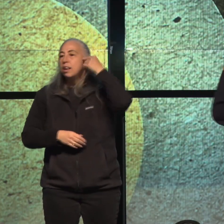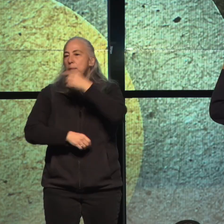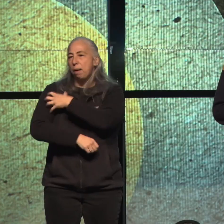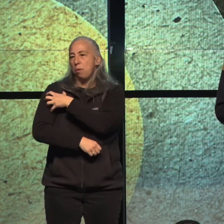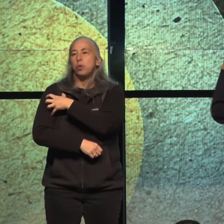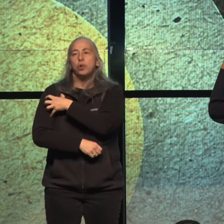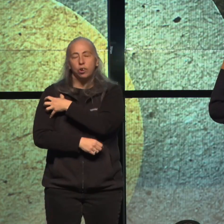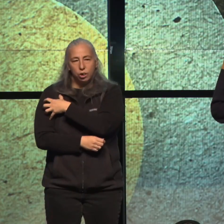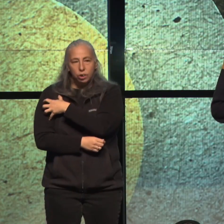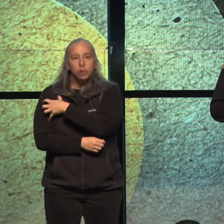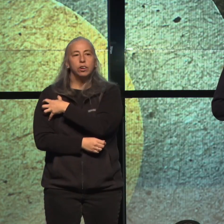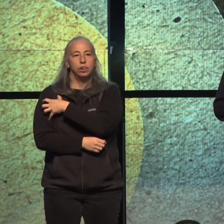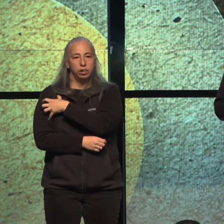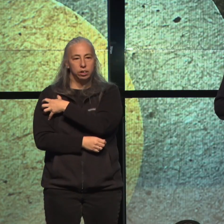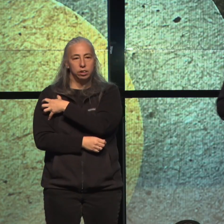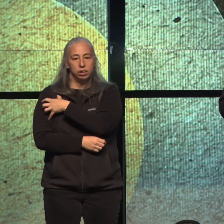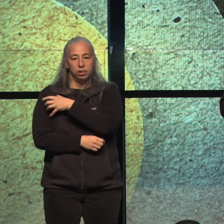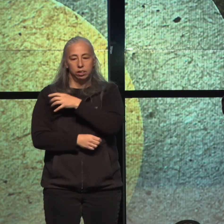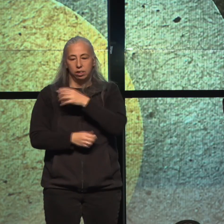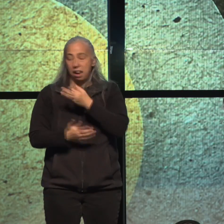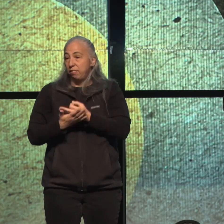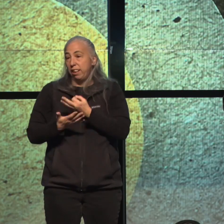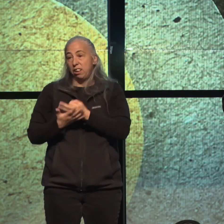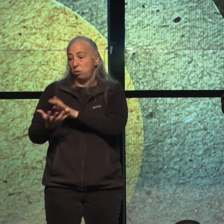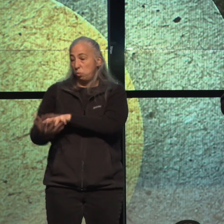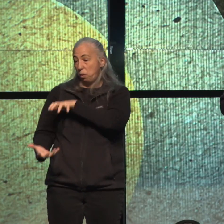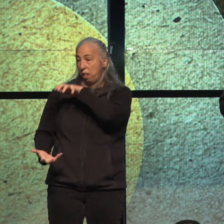power, and financial wealth.